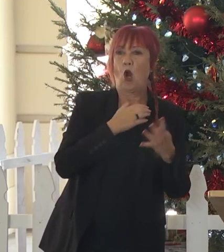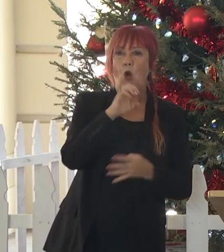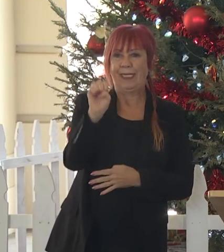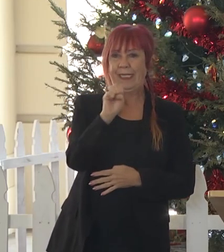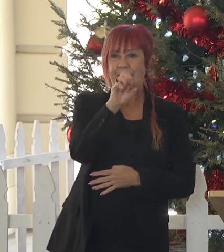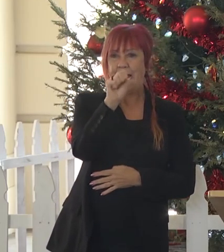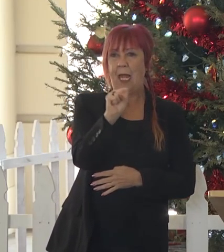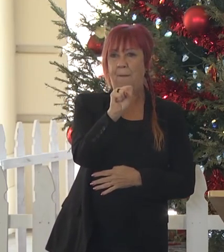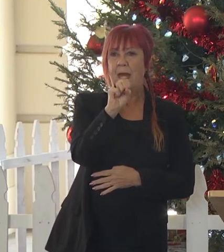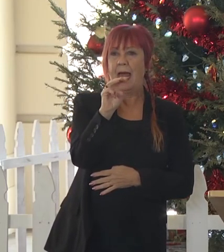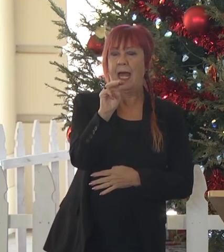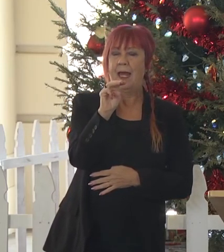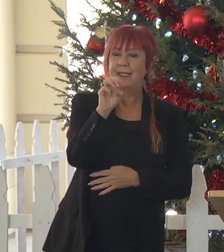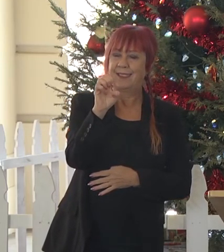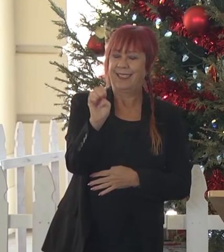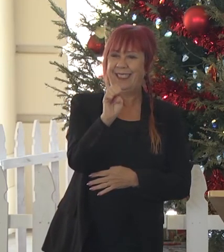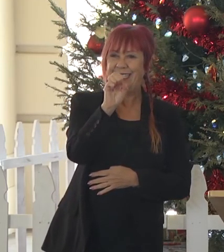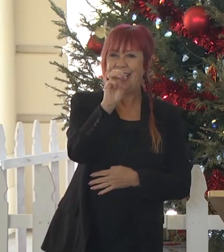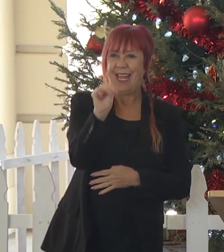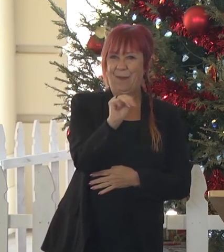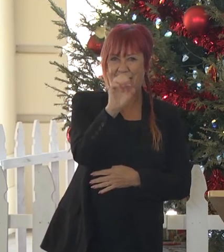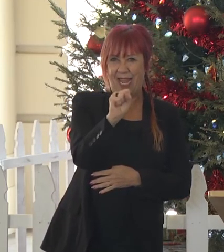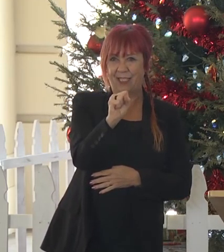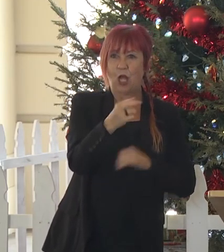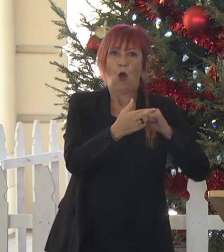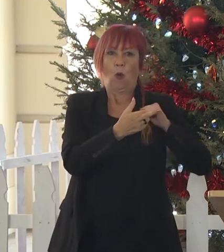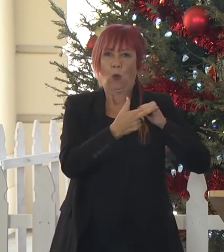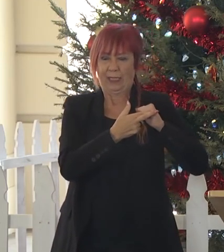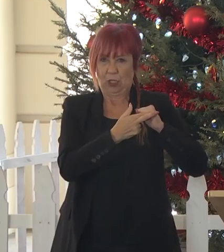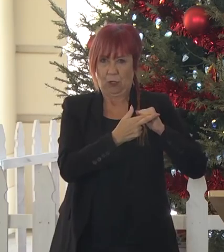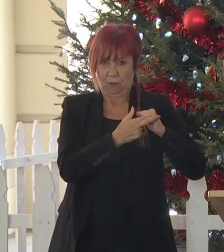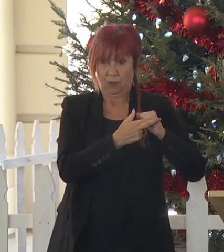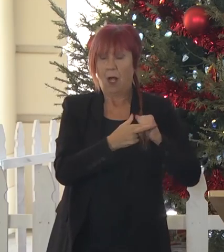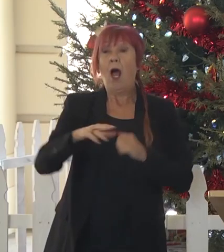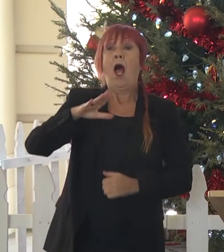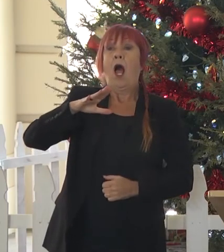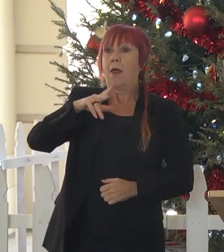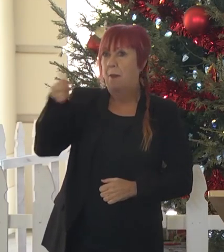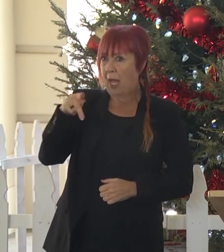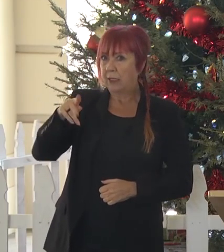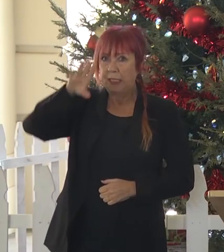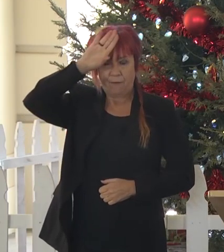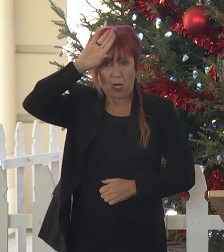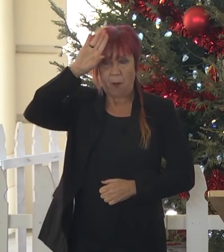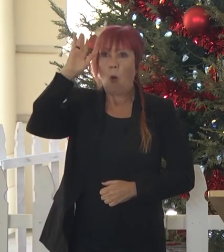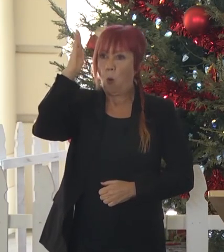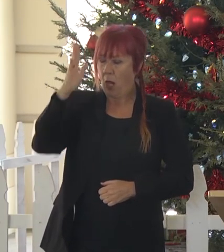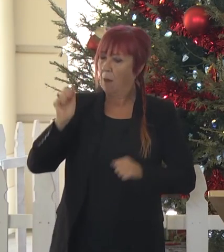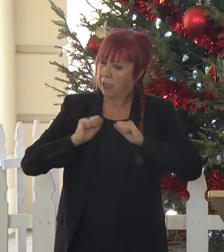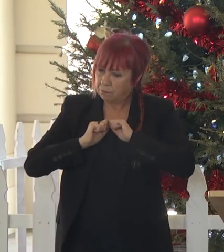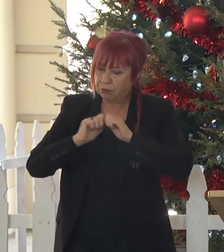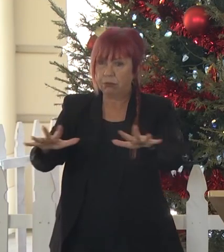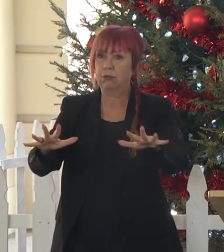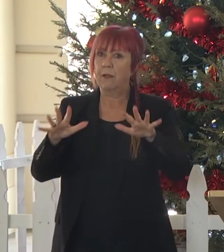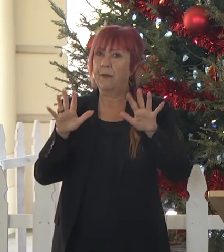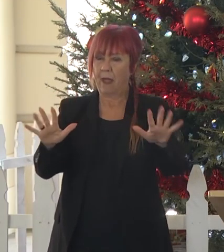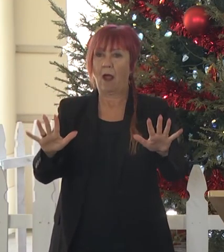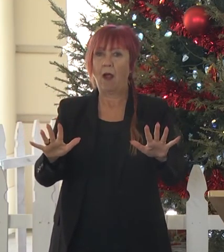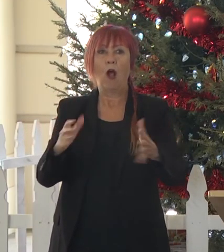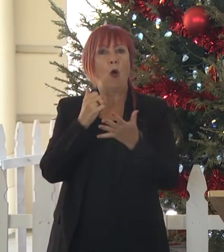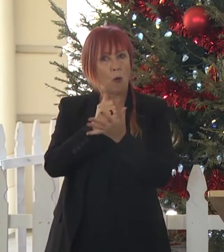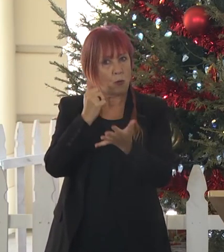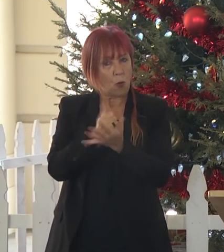reserve. The Pasadena Fire Department will be out in force to make a difference for you